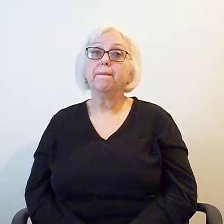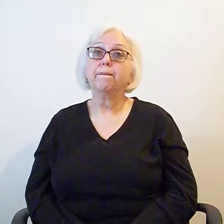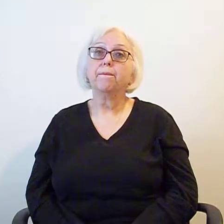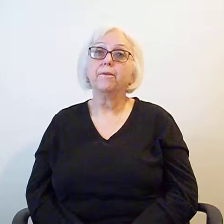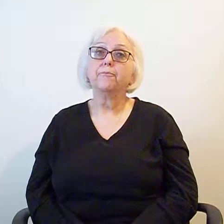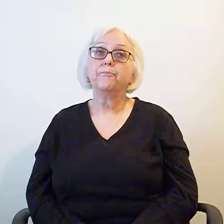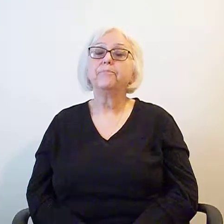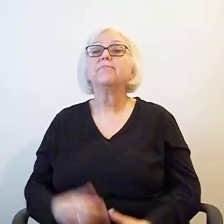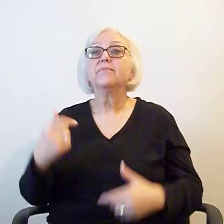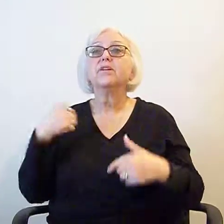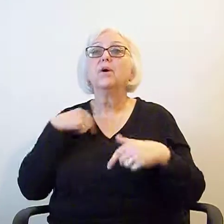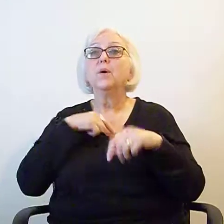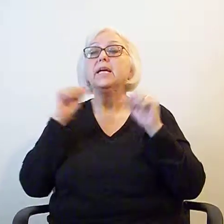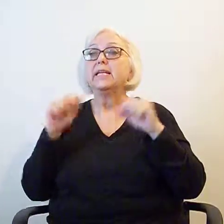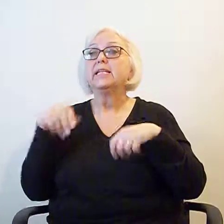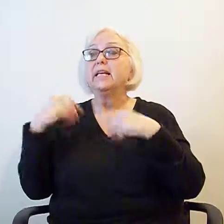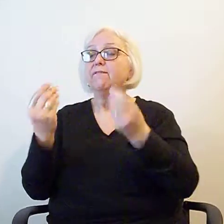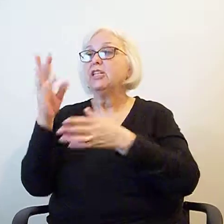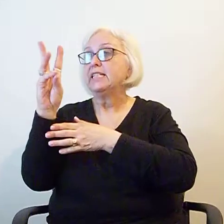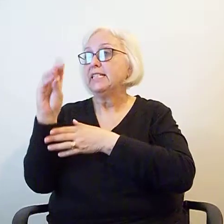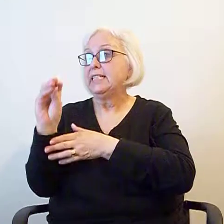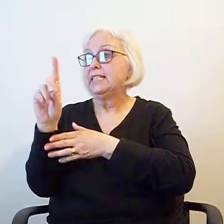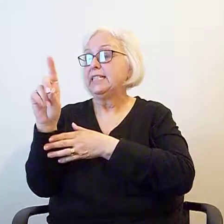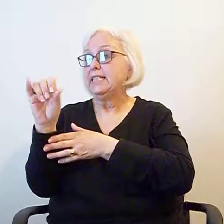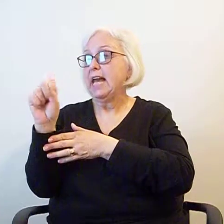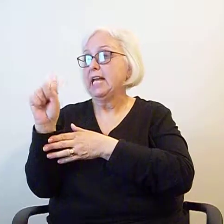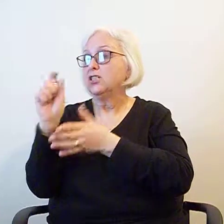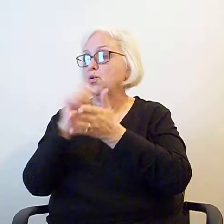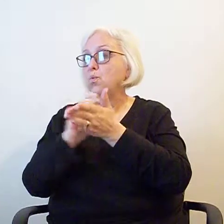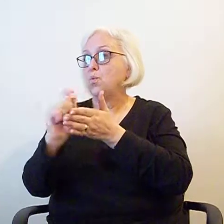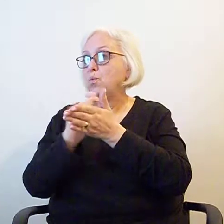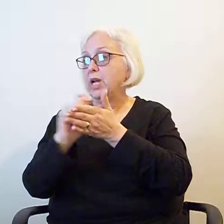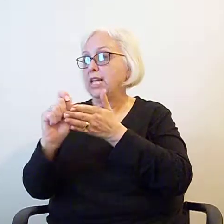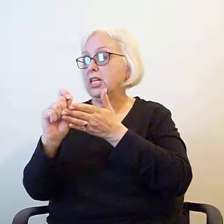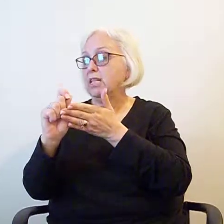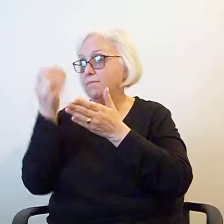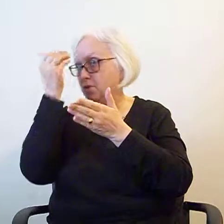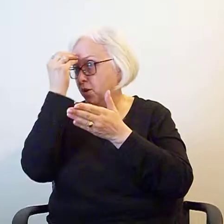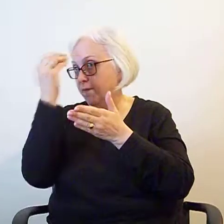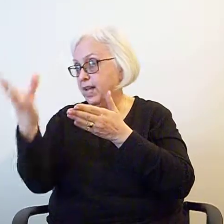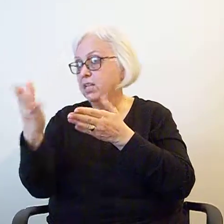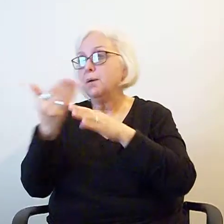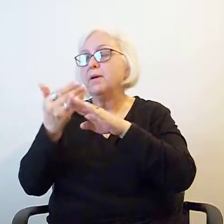We will give you 60 days written notice before terminating your services.